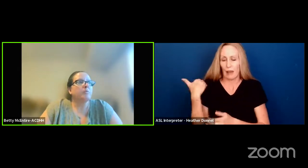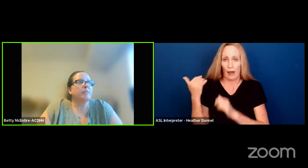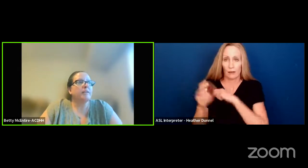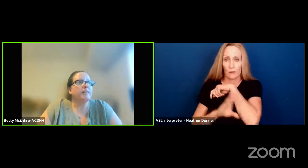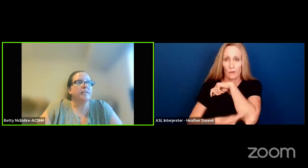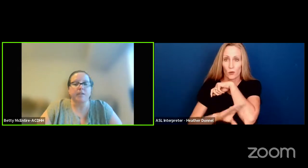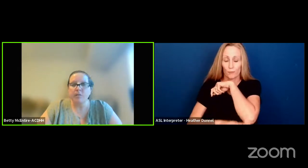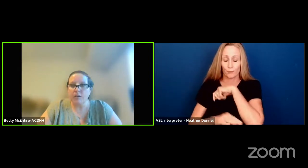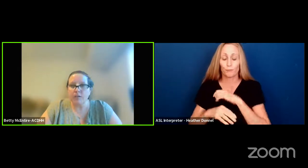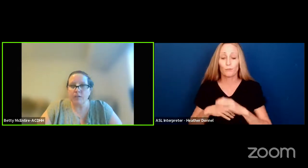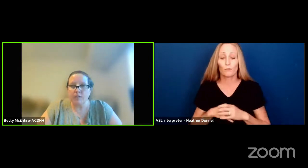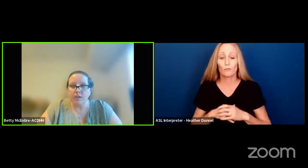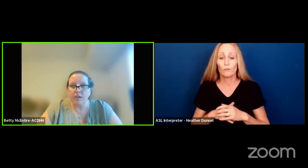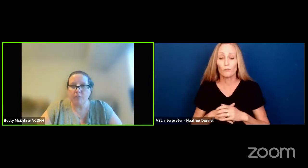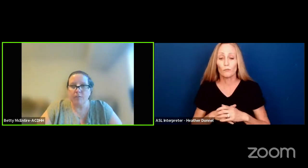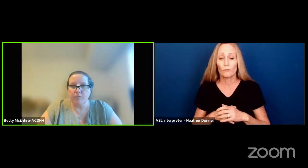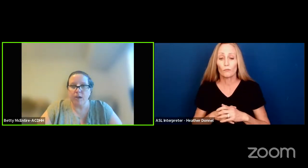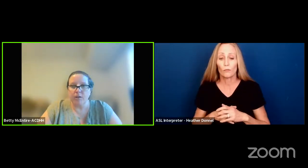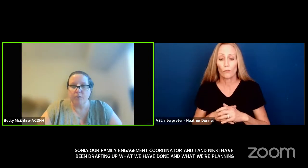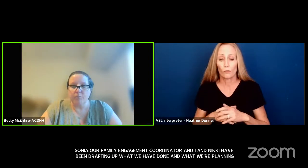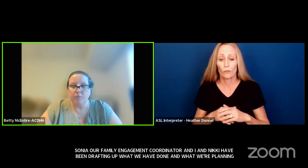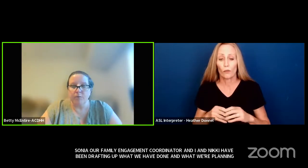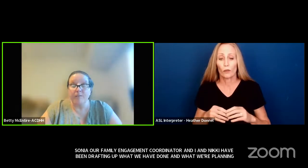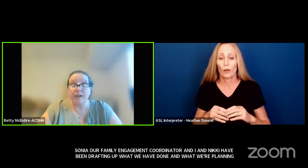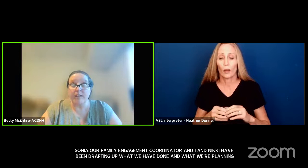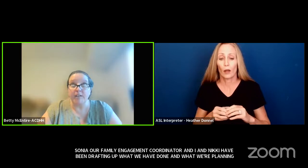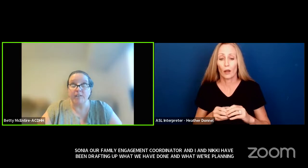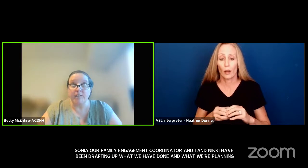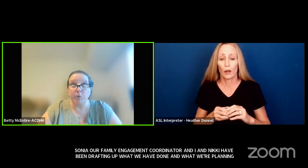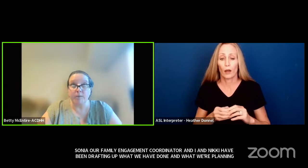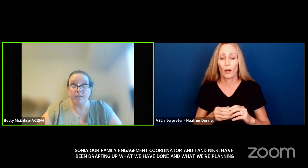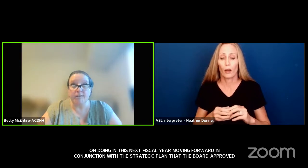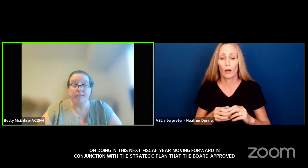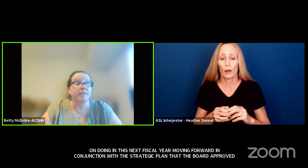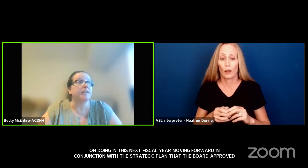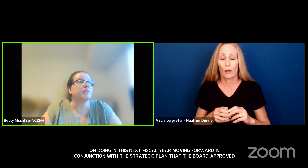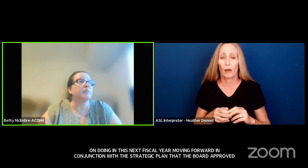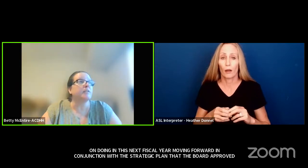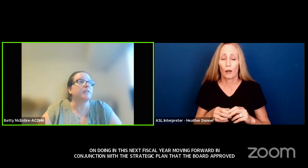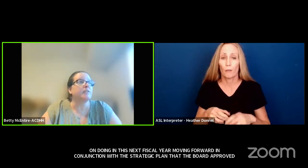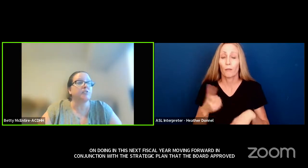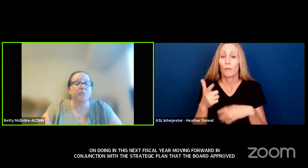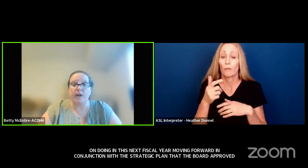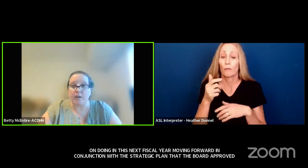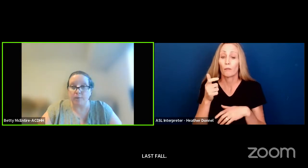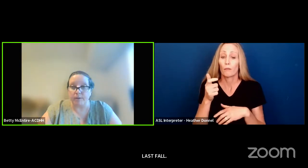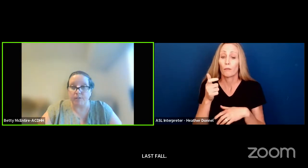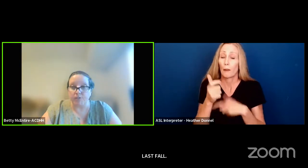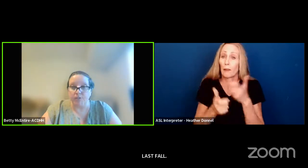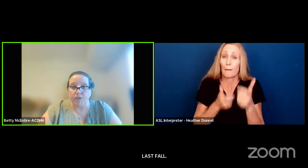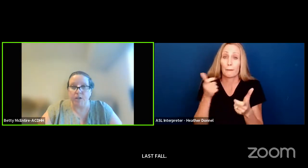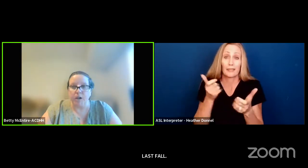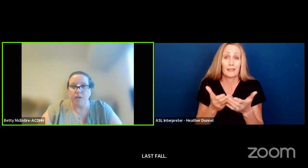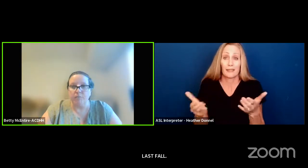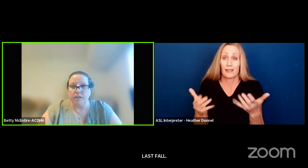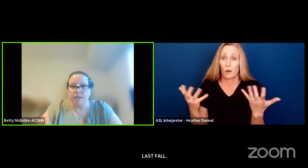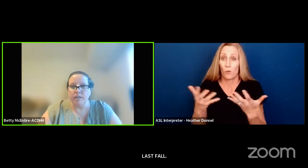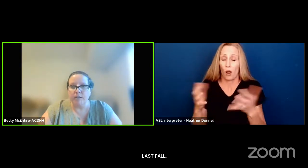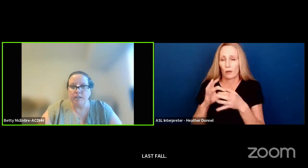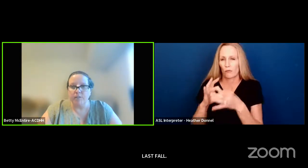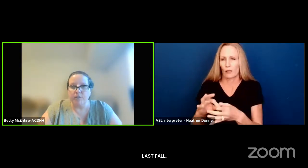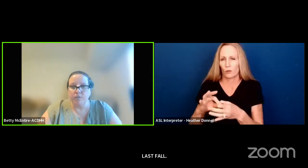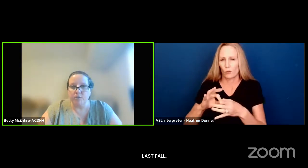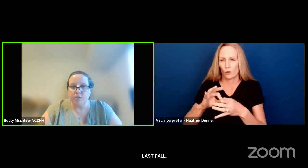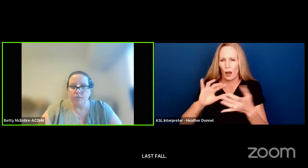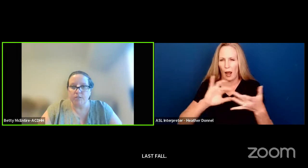The biggest thing I want to provide for this is related to outreach,